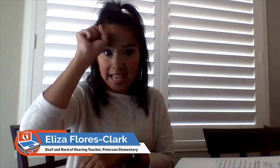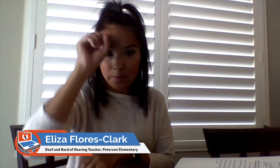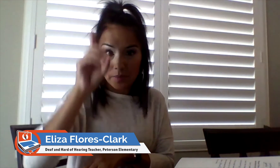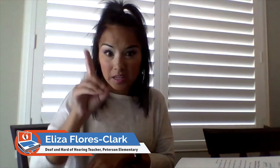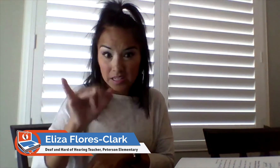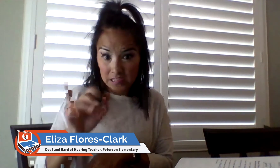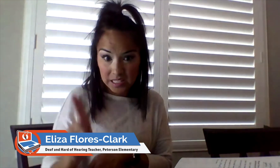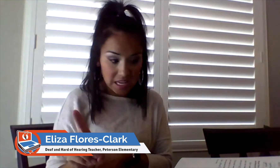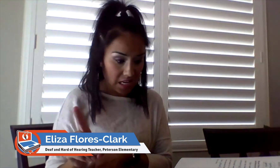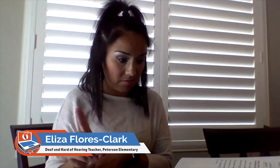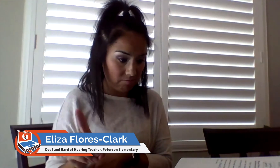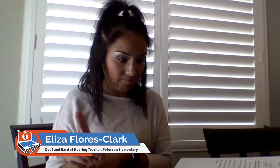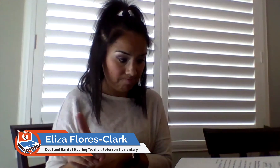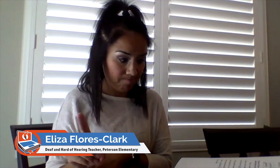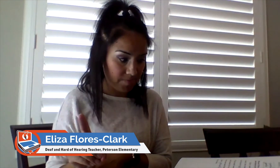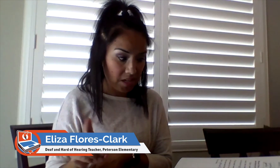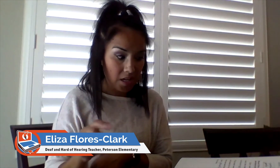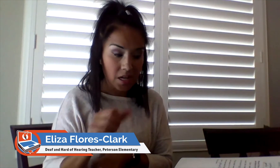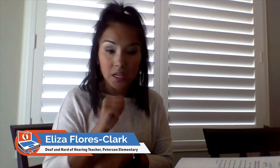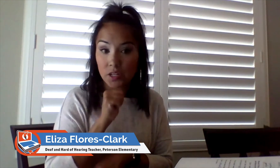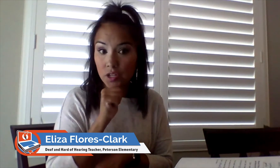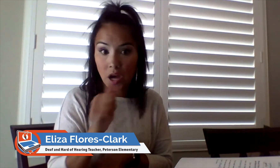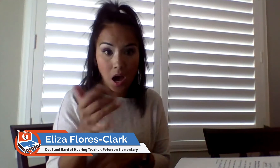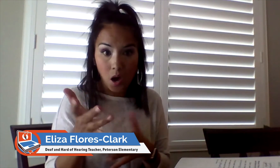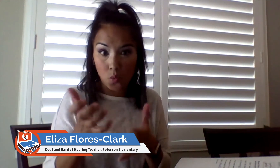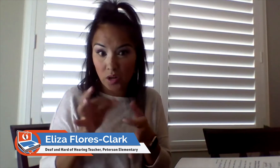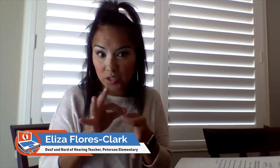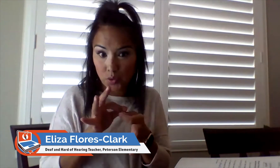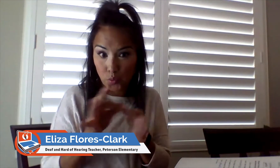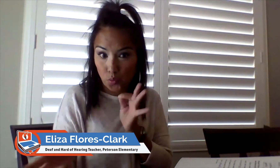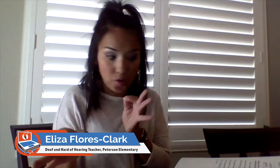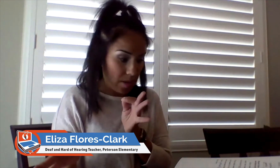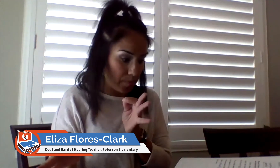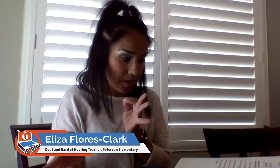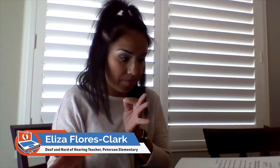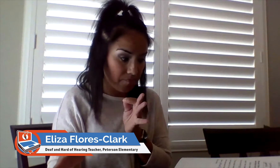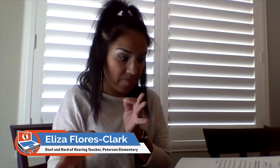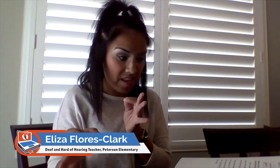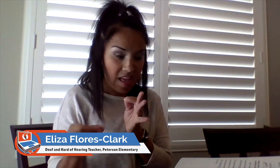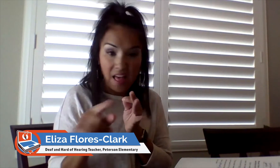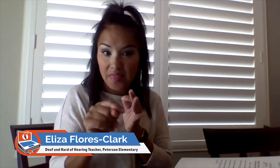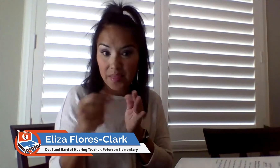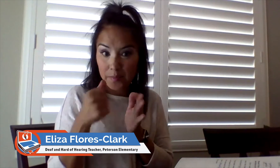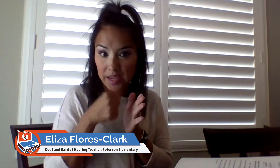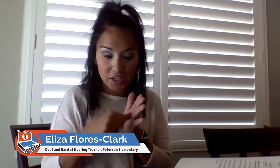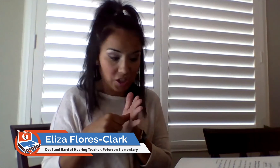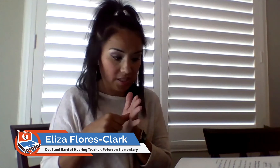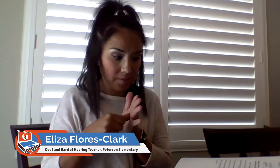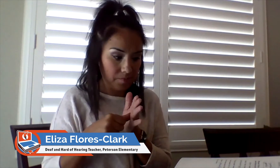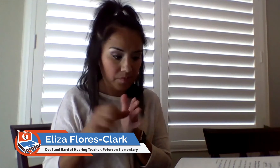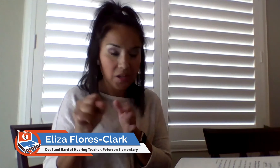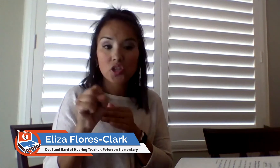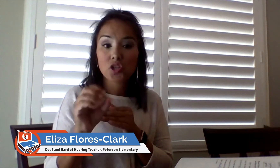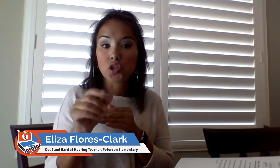Sam did not want to rip the pages, so